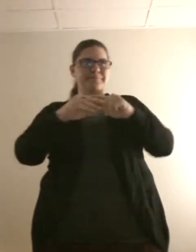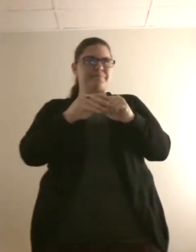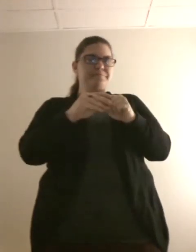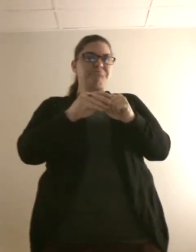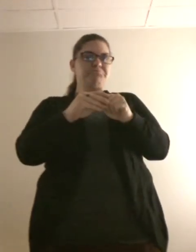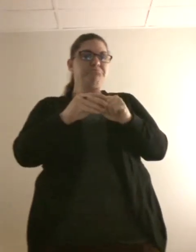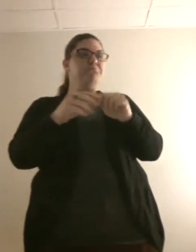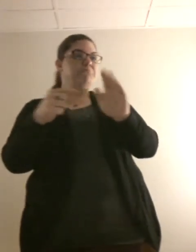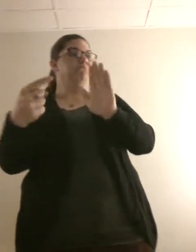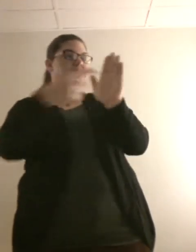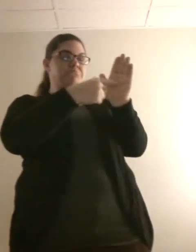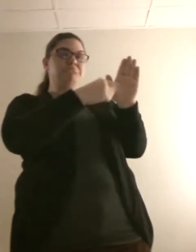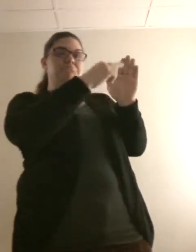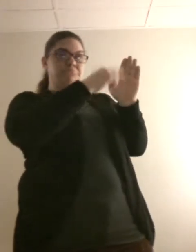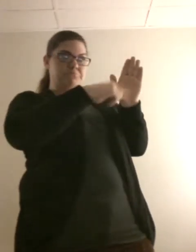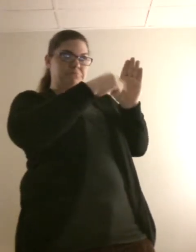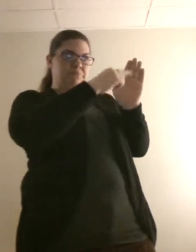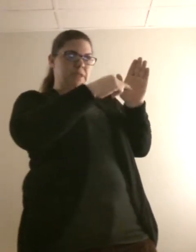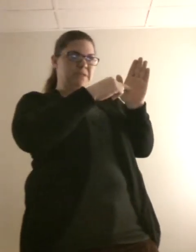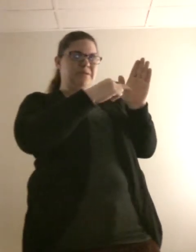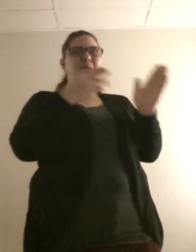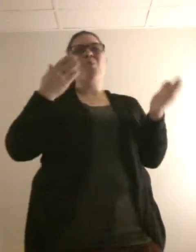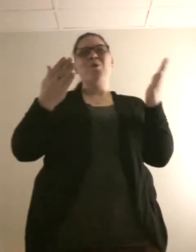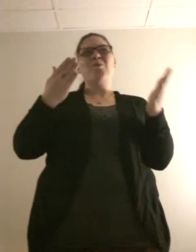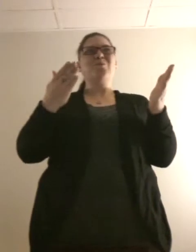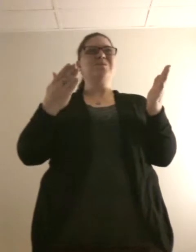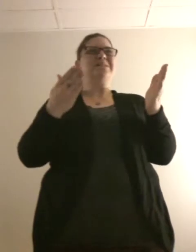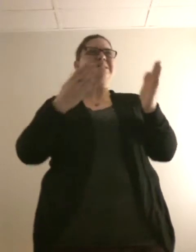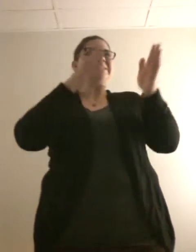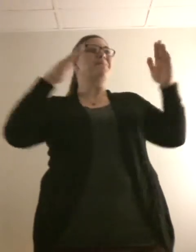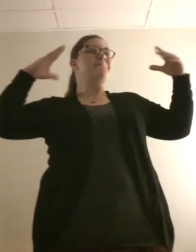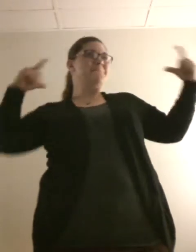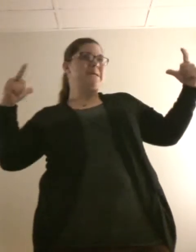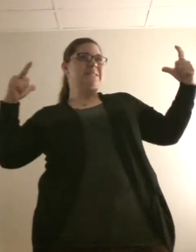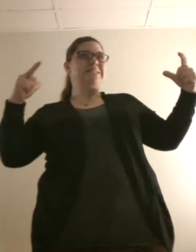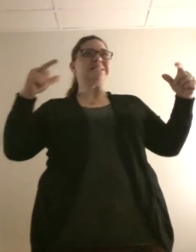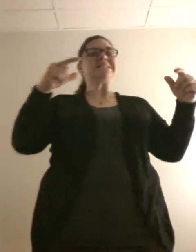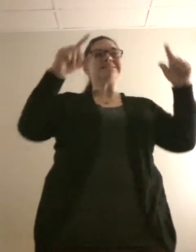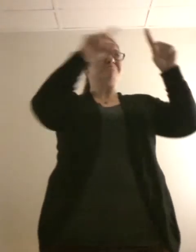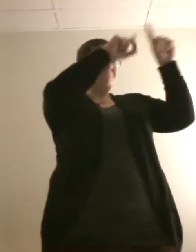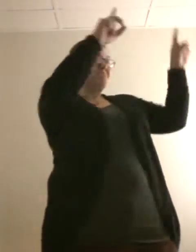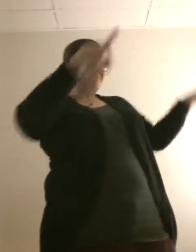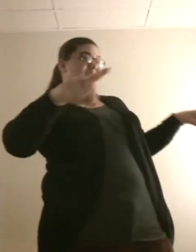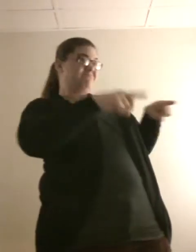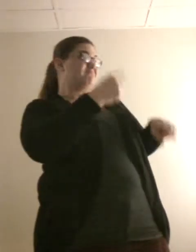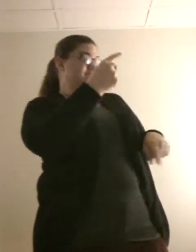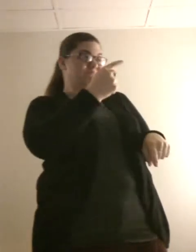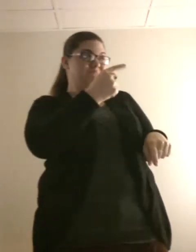is probably as big as that screen up there. Okay? Kind of like thinking that she wanted people to notice the small